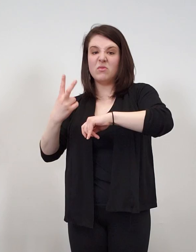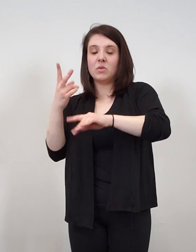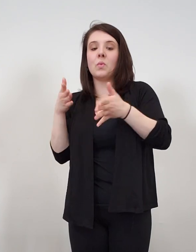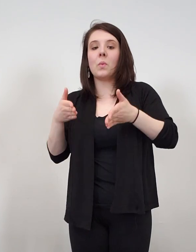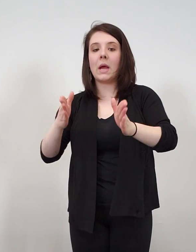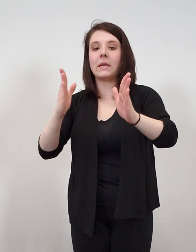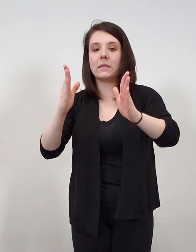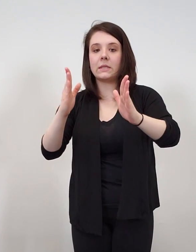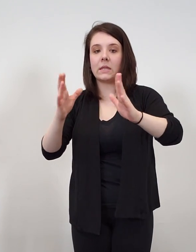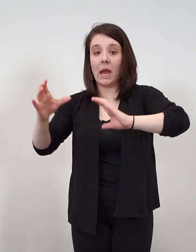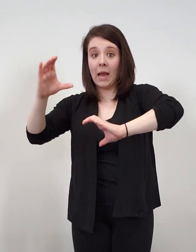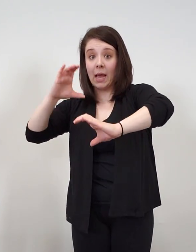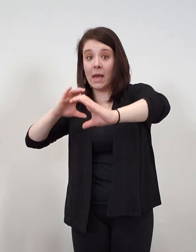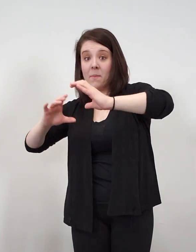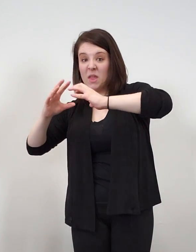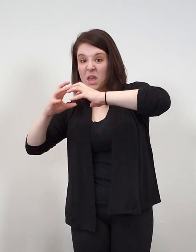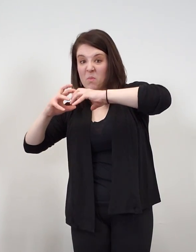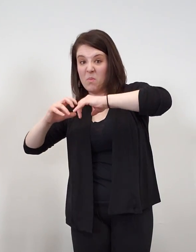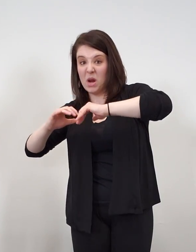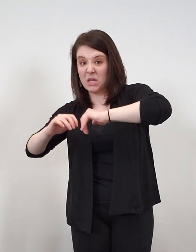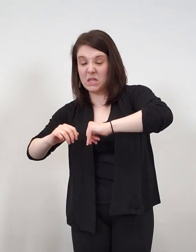or we can break them down mechanically.